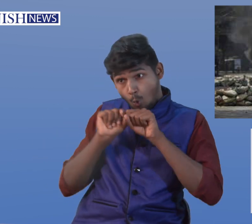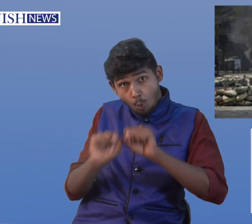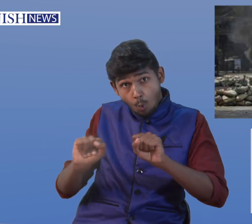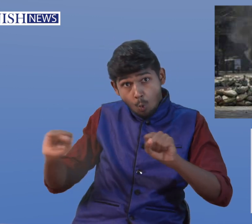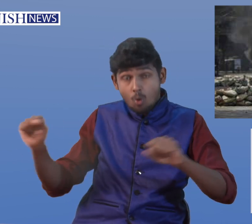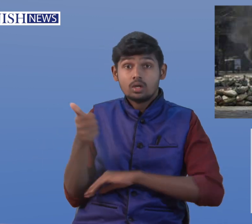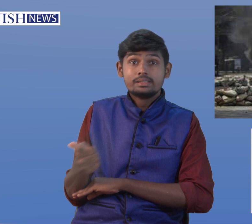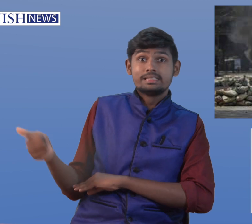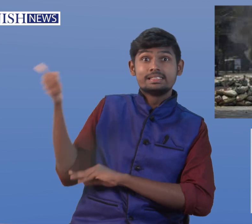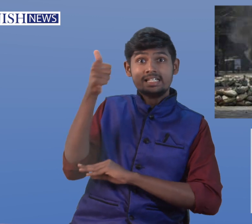government is continuing in Myanmar.